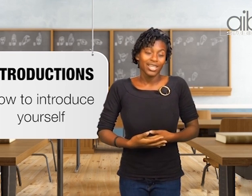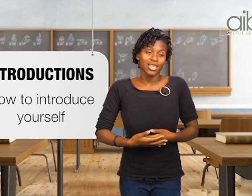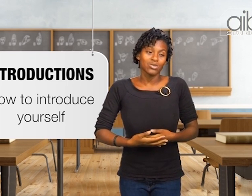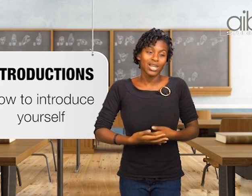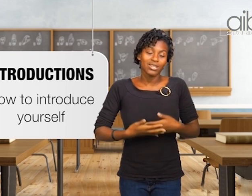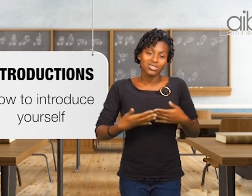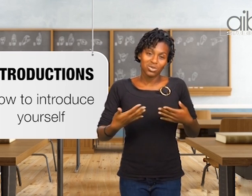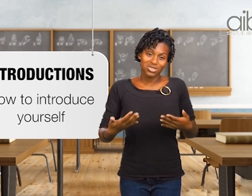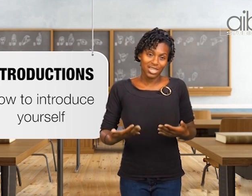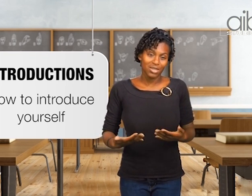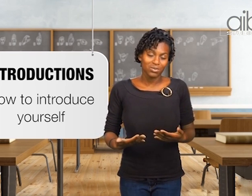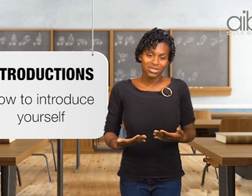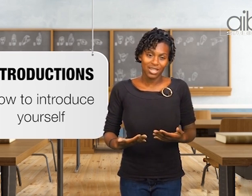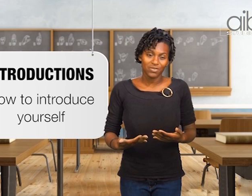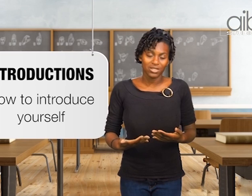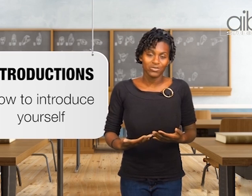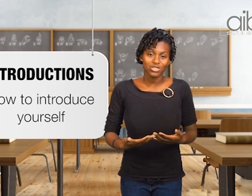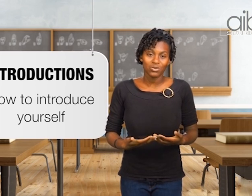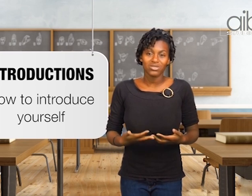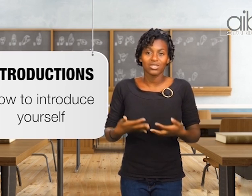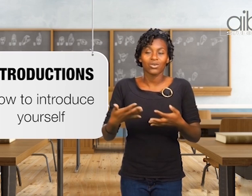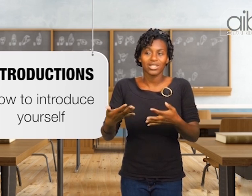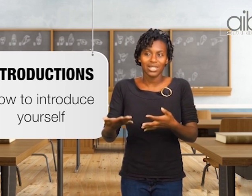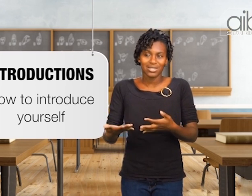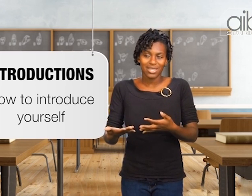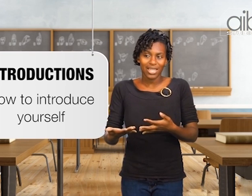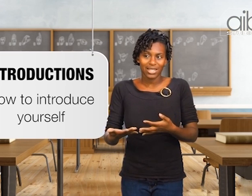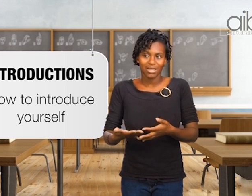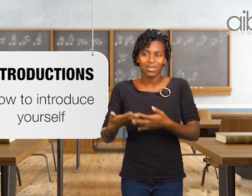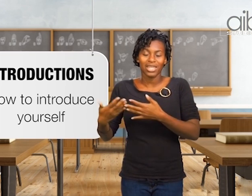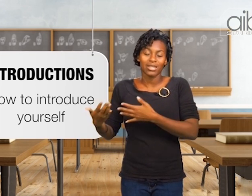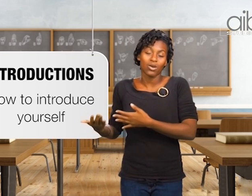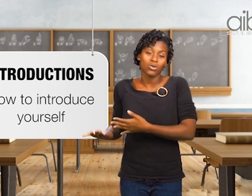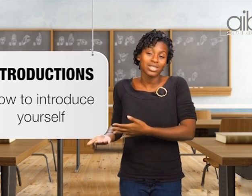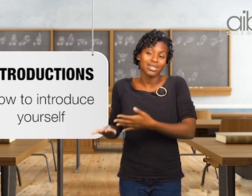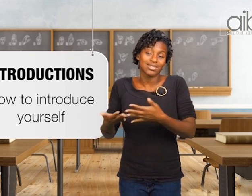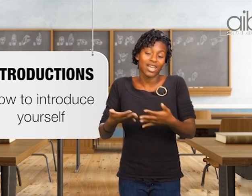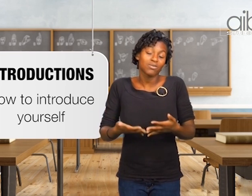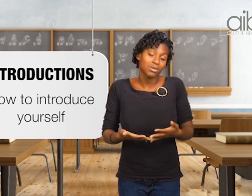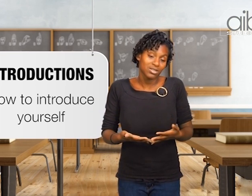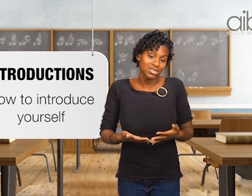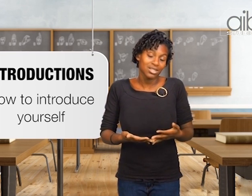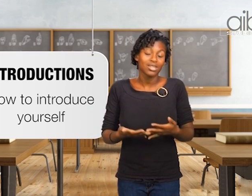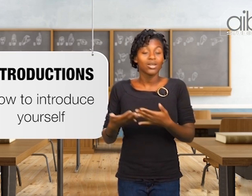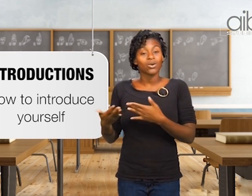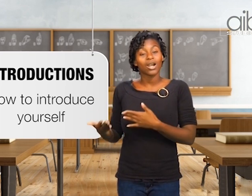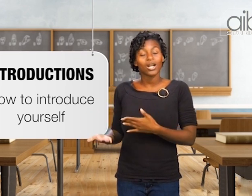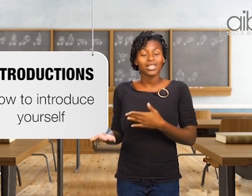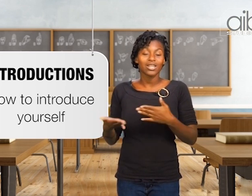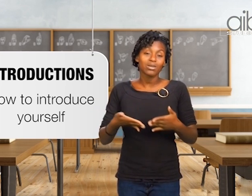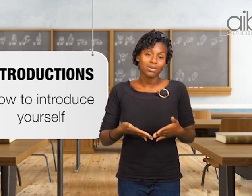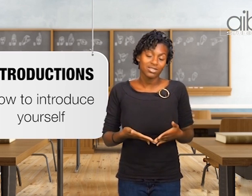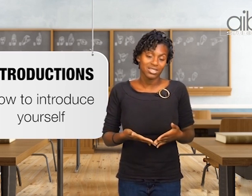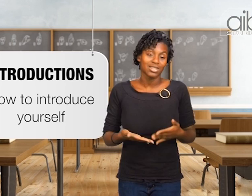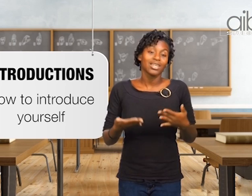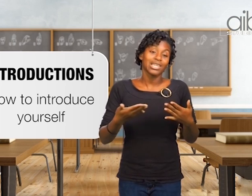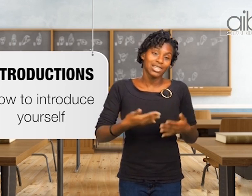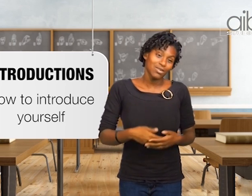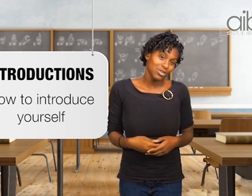and you got to associate with deaf individuals in order to get a sign name, and only a deaf person or a hard of hearing person can give you